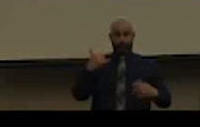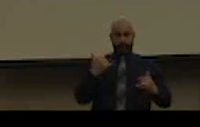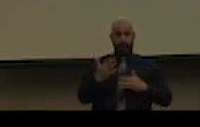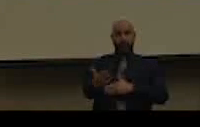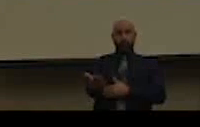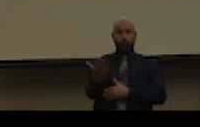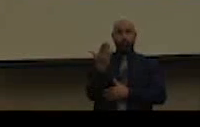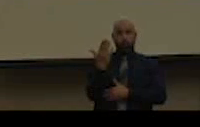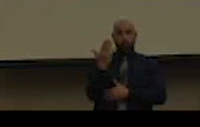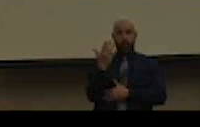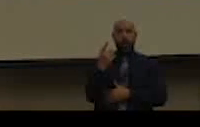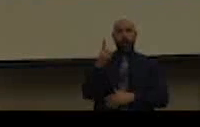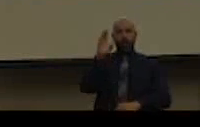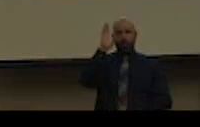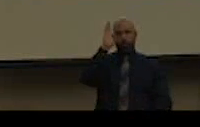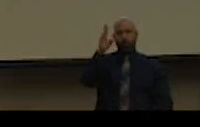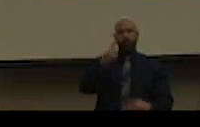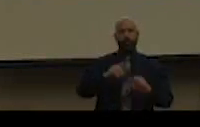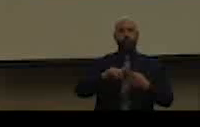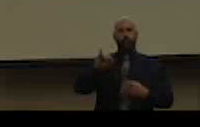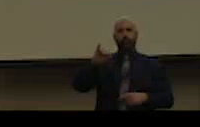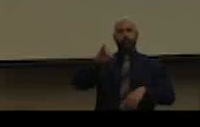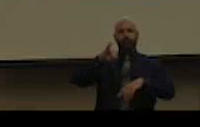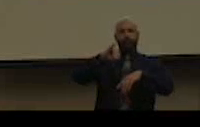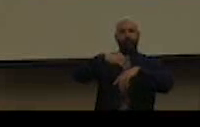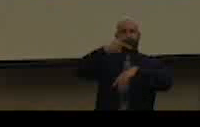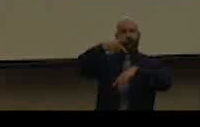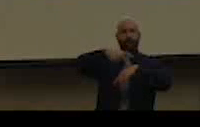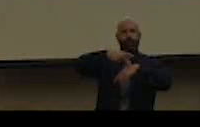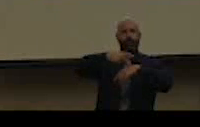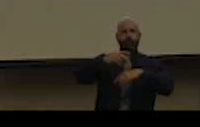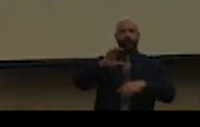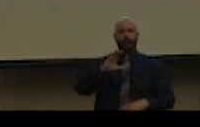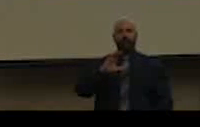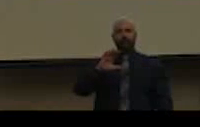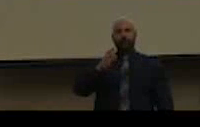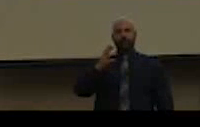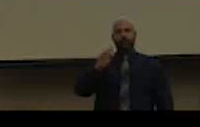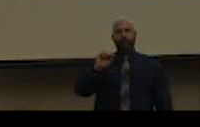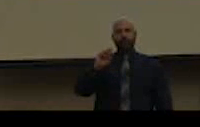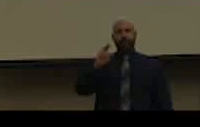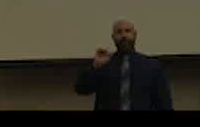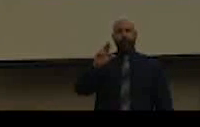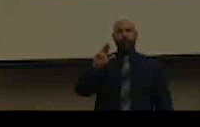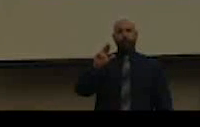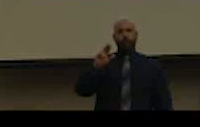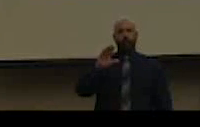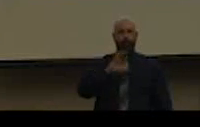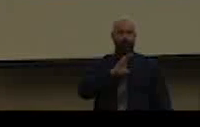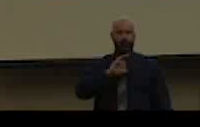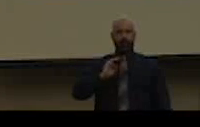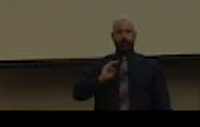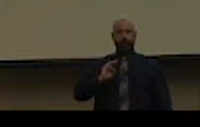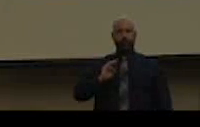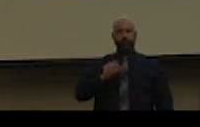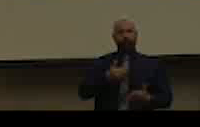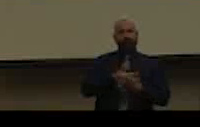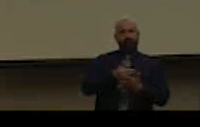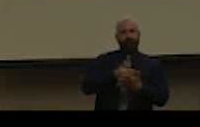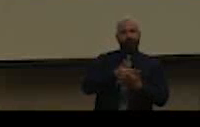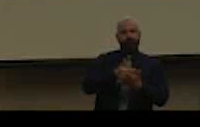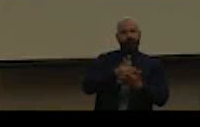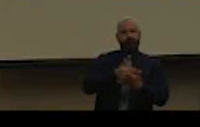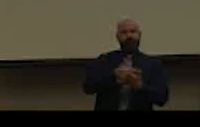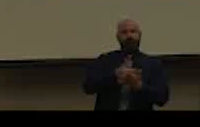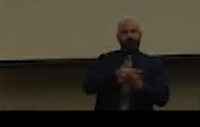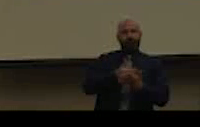Professionals, educating young, you know, professionals about what early education looks like, speaking to them about what this